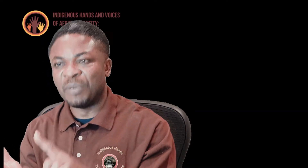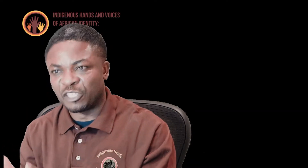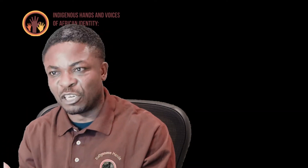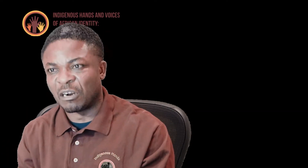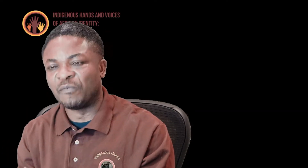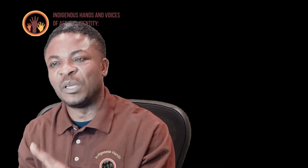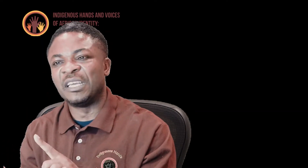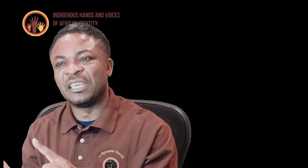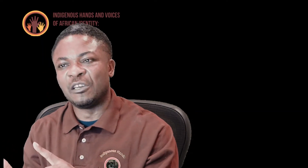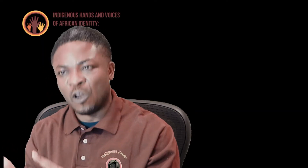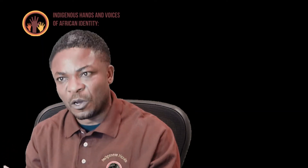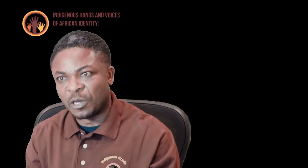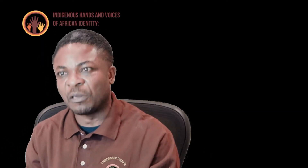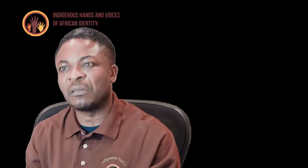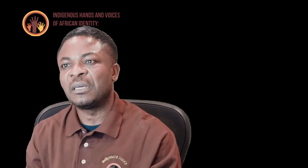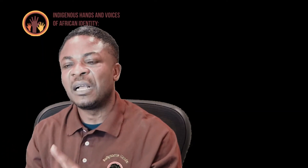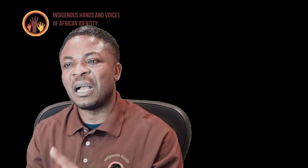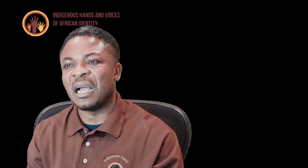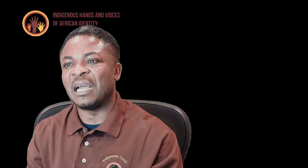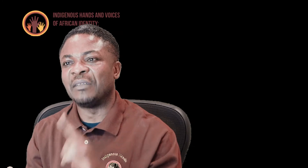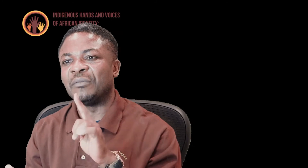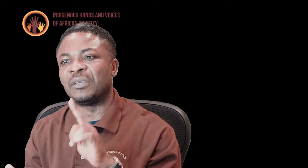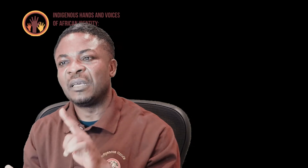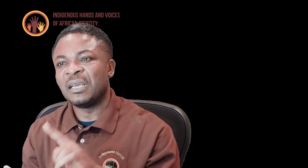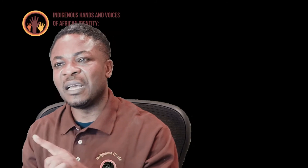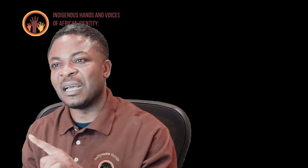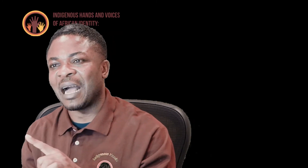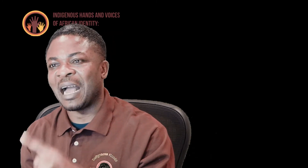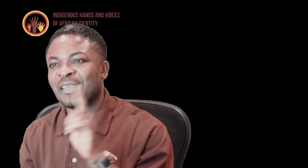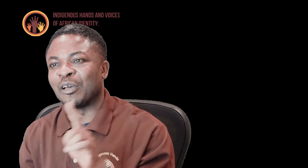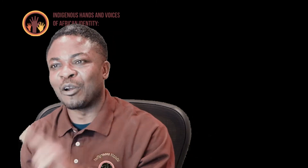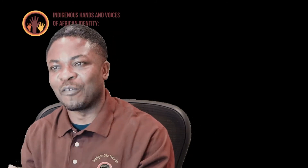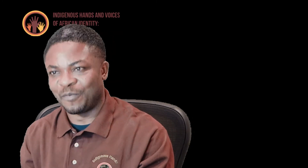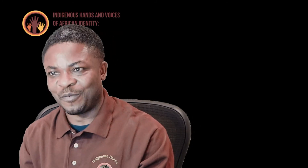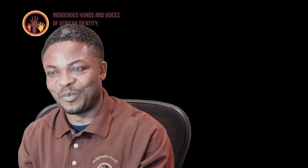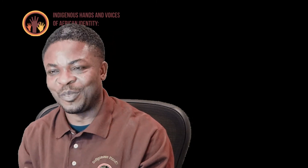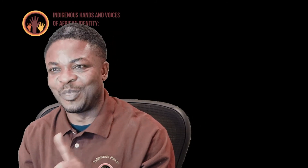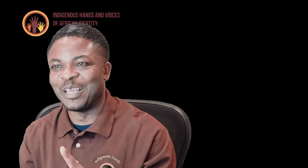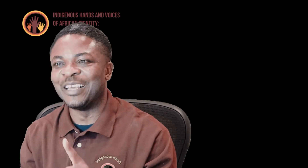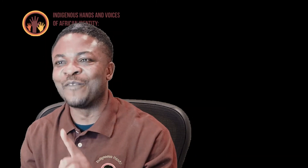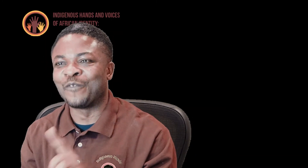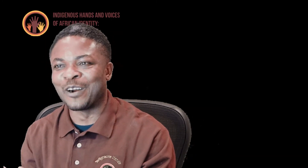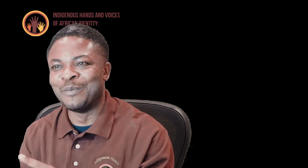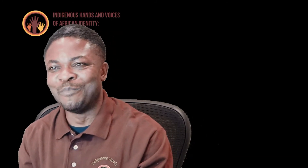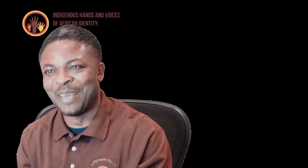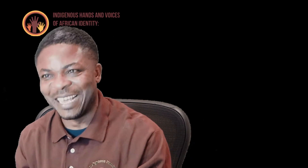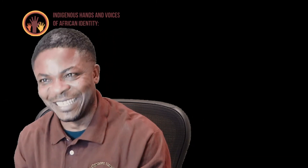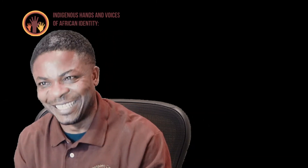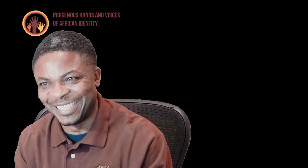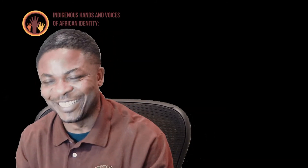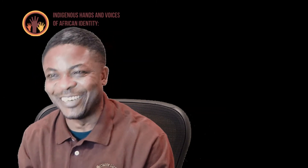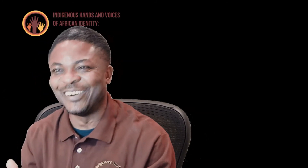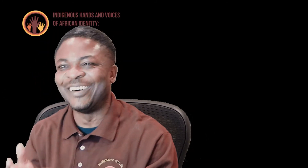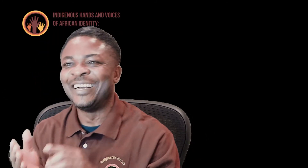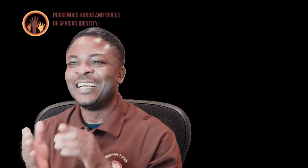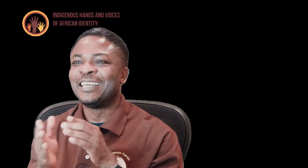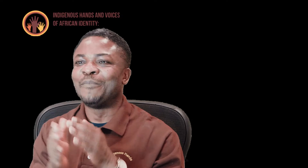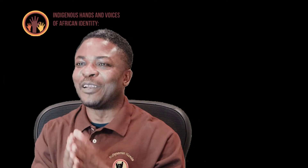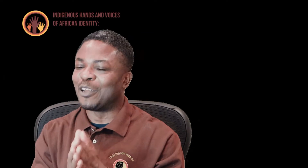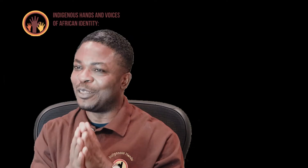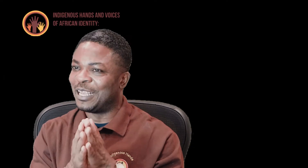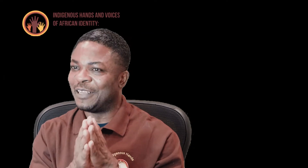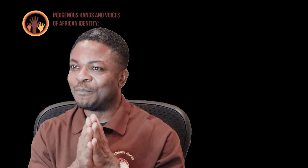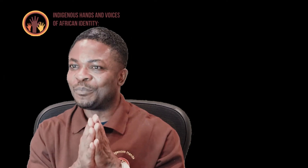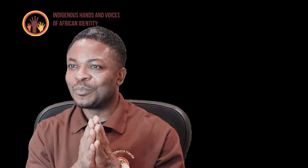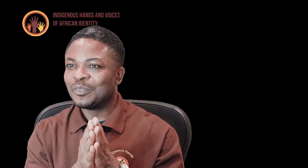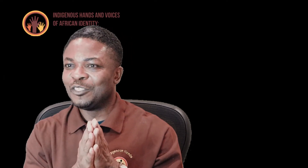a mixture of the local and either of the foreign base. So depending